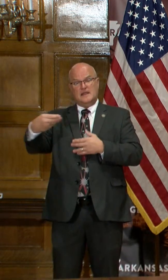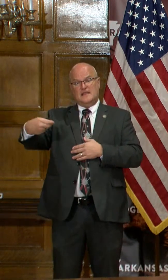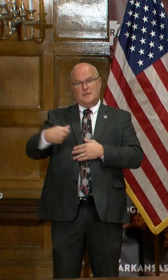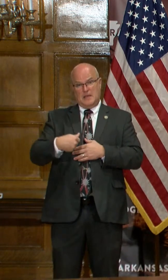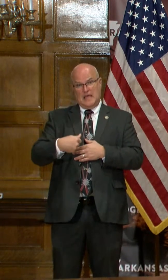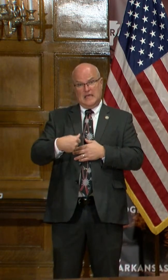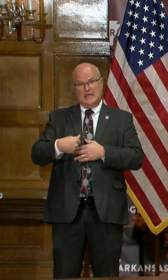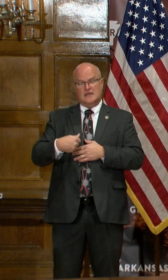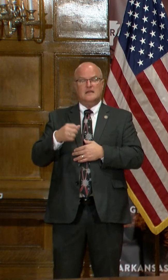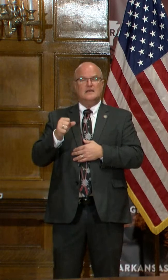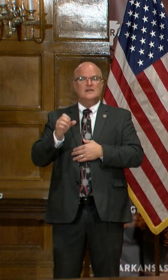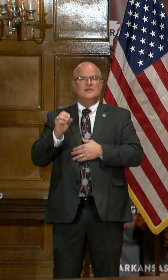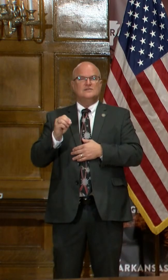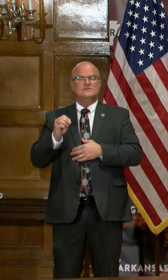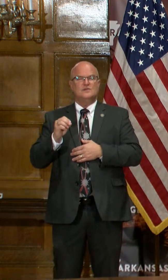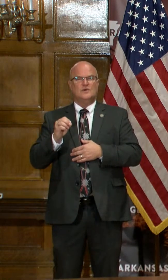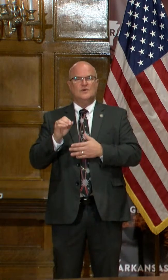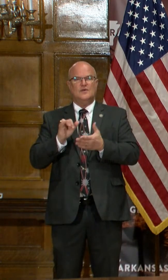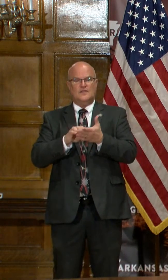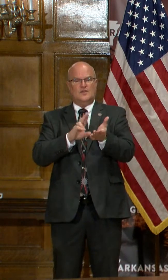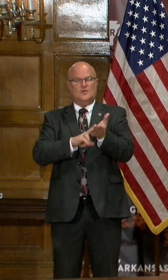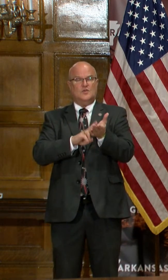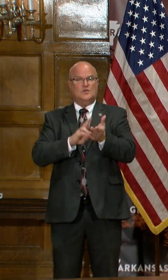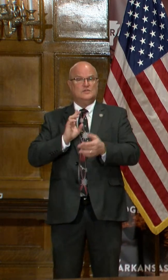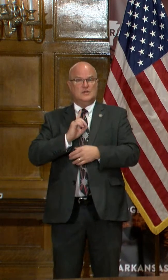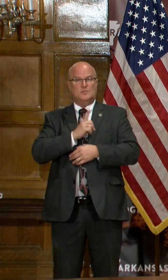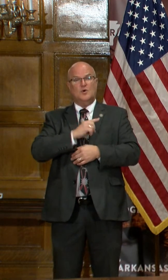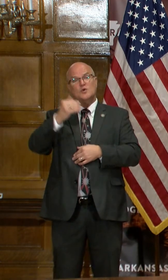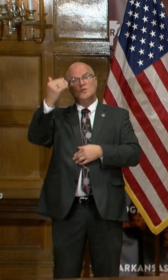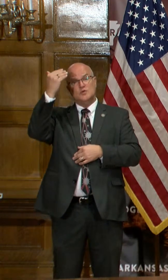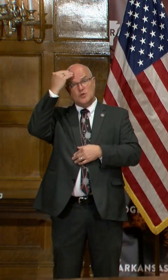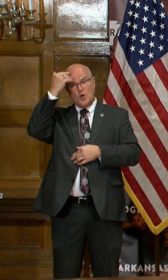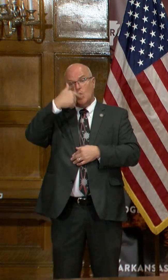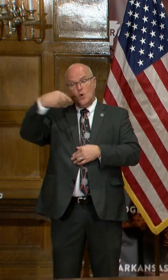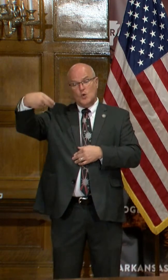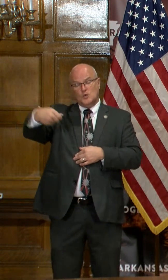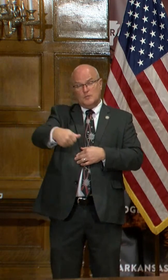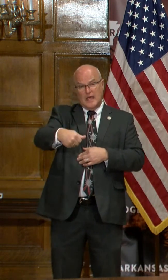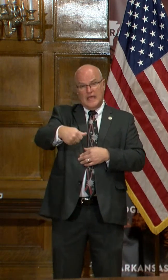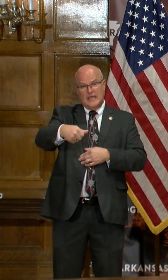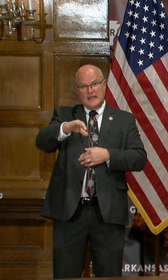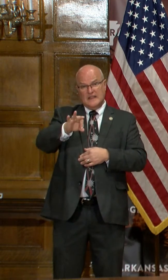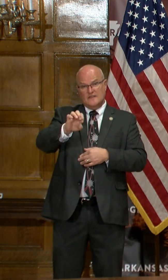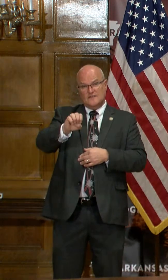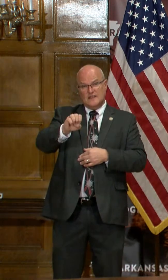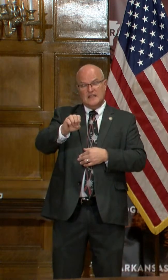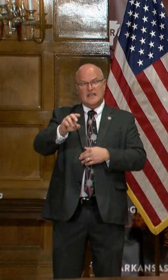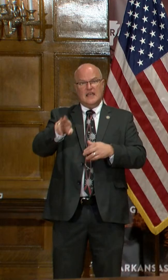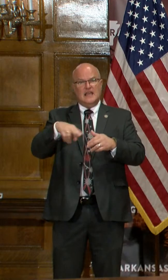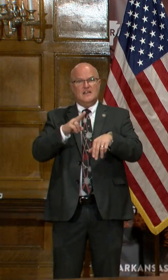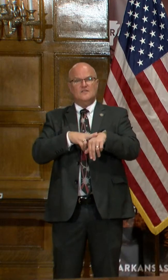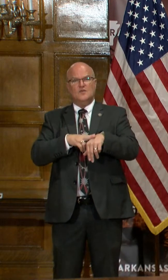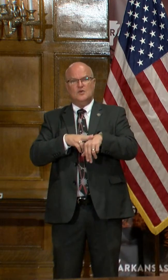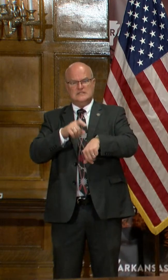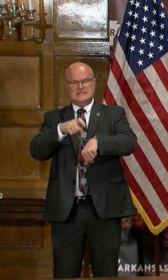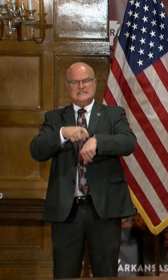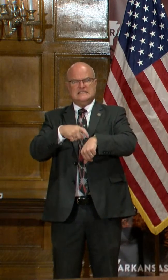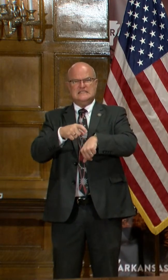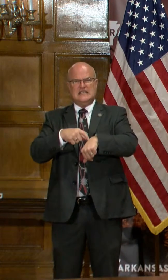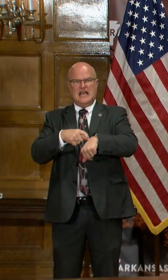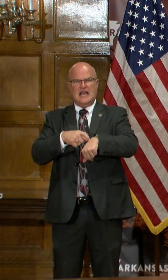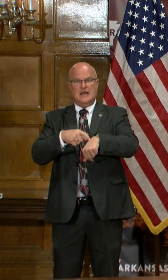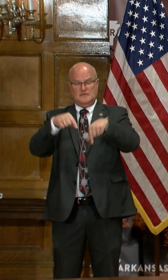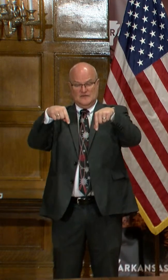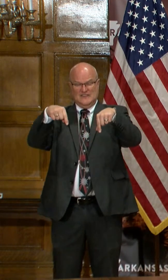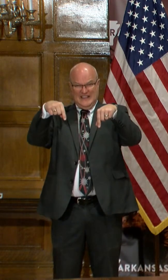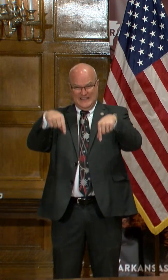paid. And so the nursing board will know who's paid the fee. And of course, it's a time frame. It's for